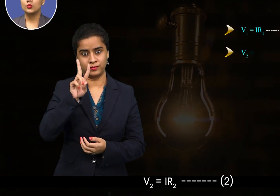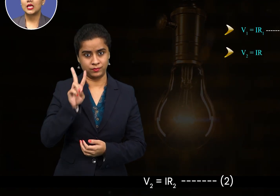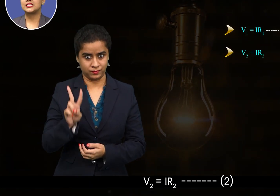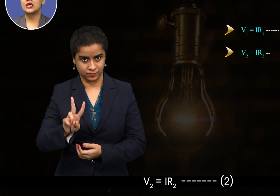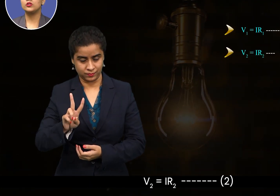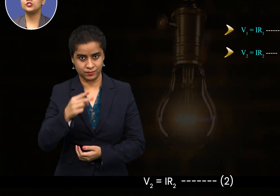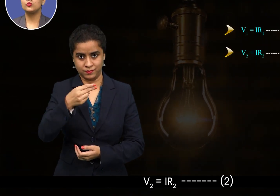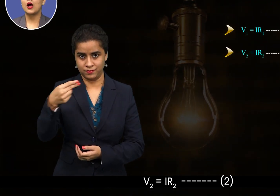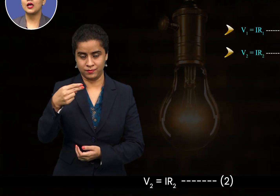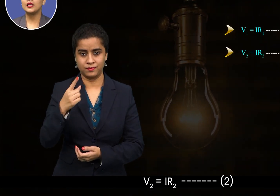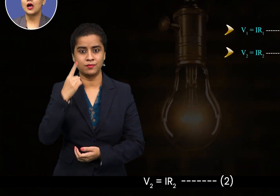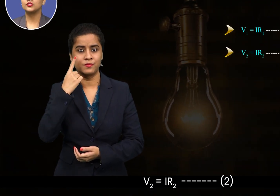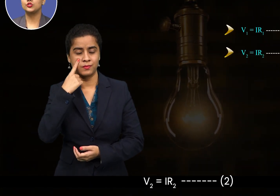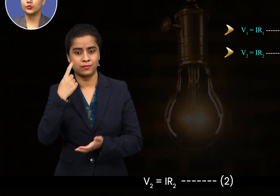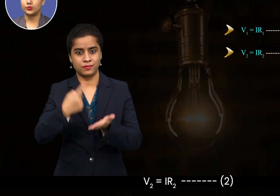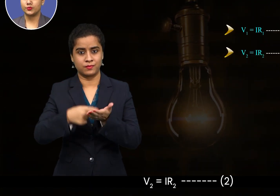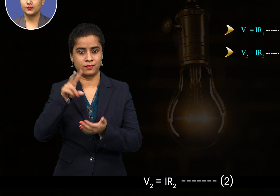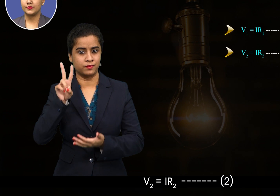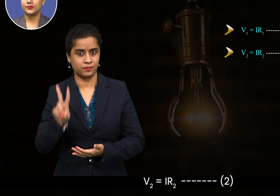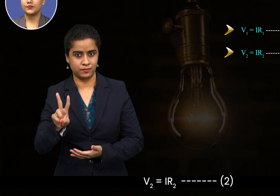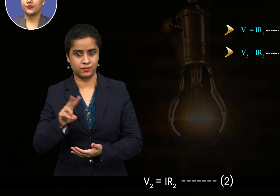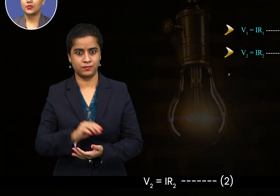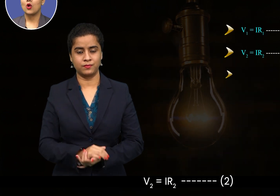V2 is equal to IR2,